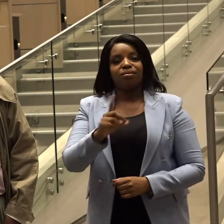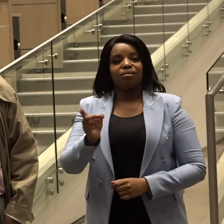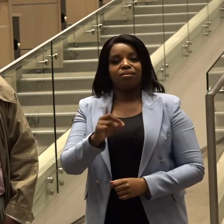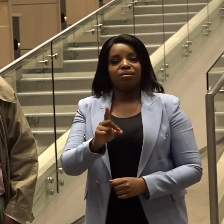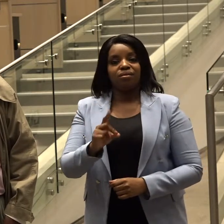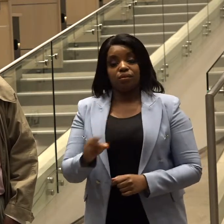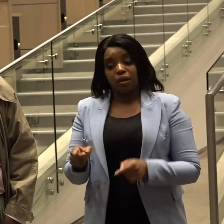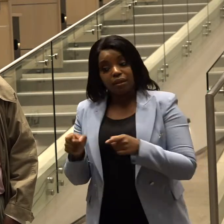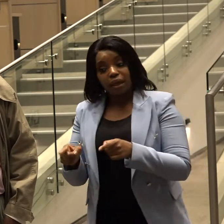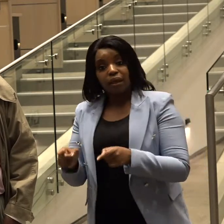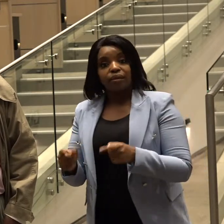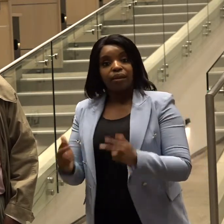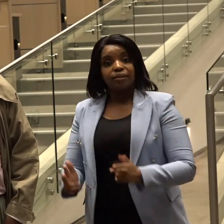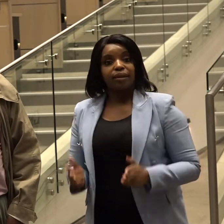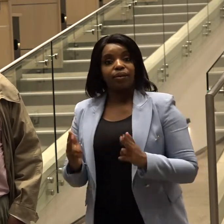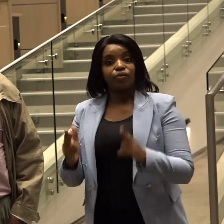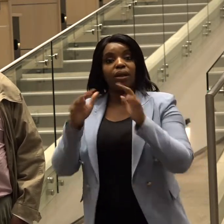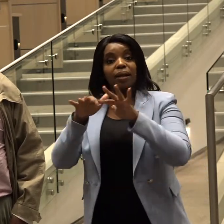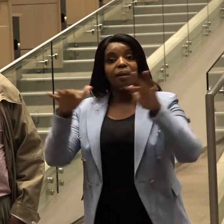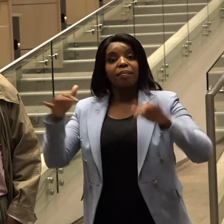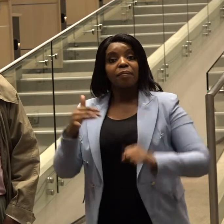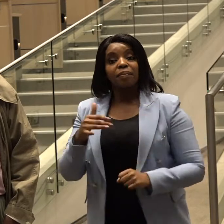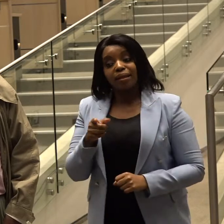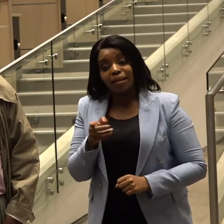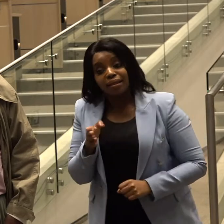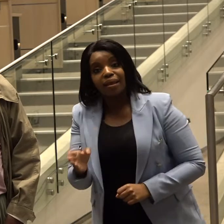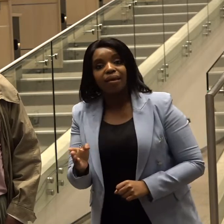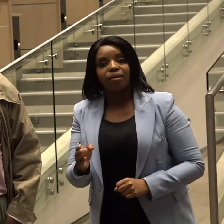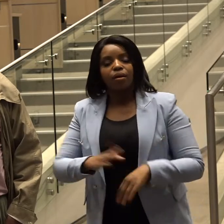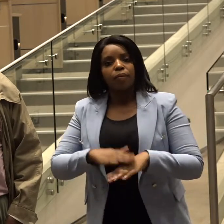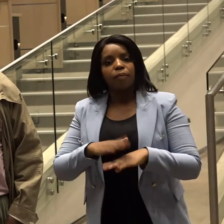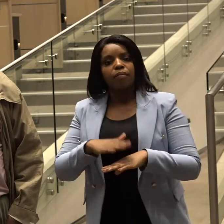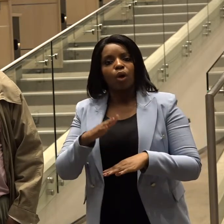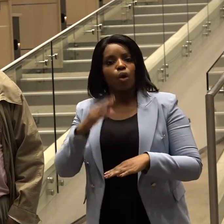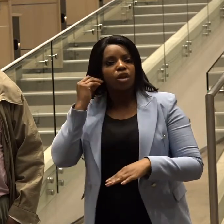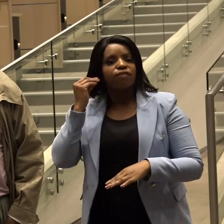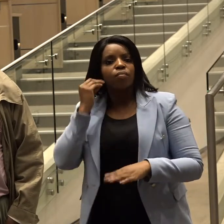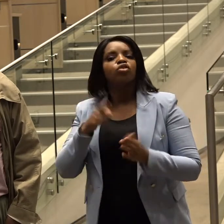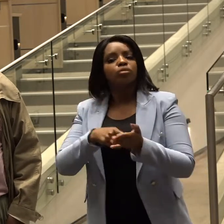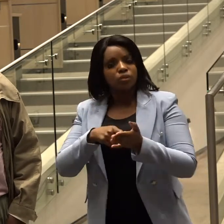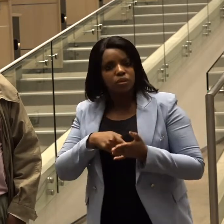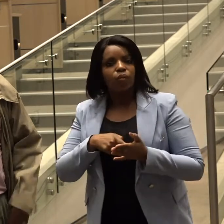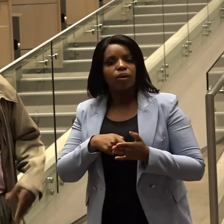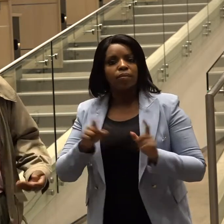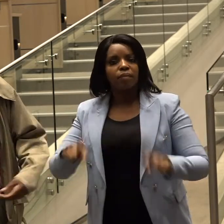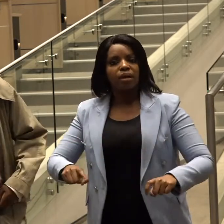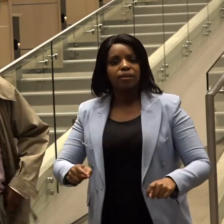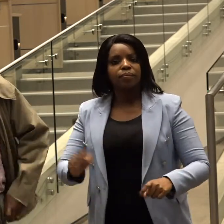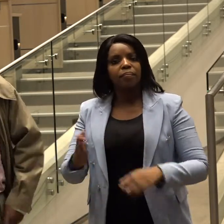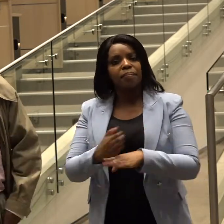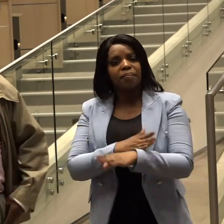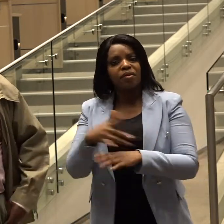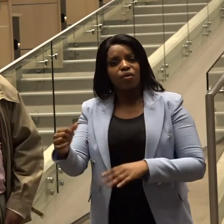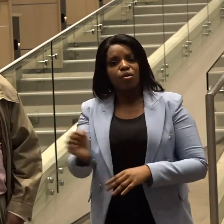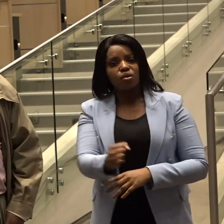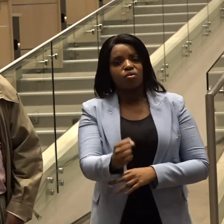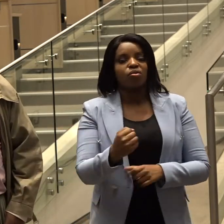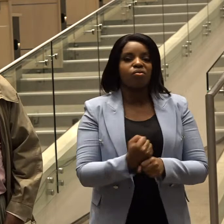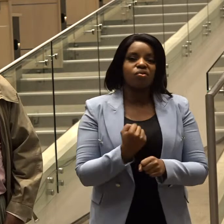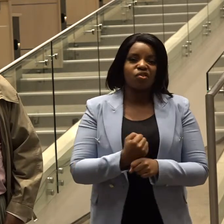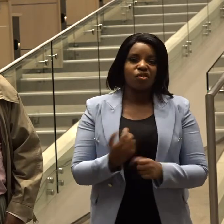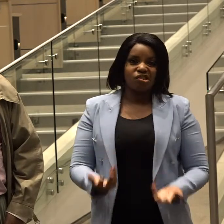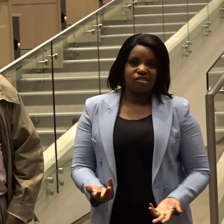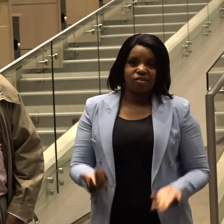are selling at the station there's a more information required so when I look at everyone who's here uh